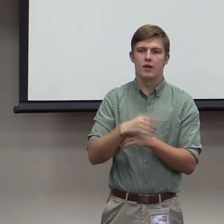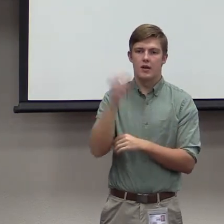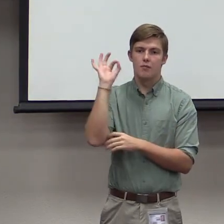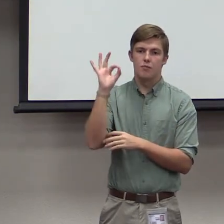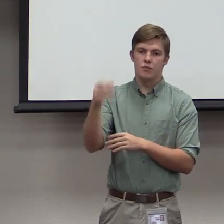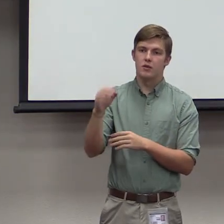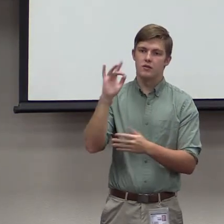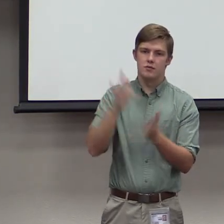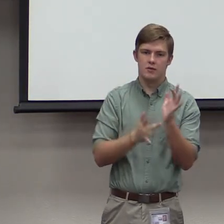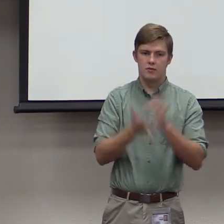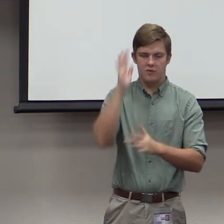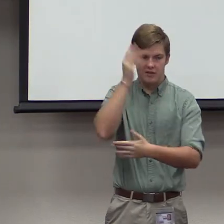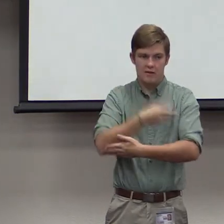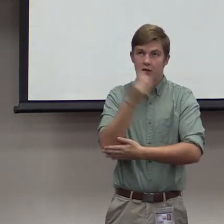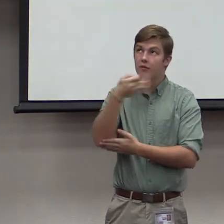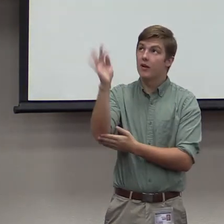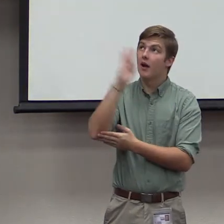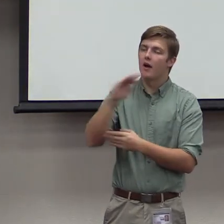Preach the word.